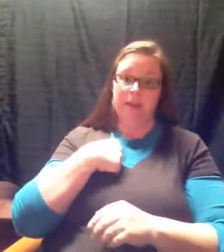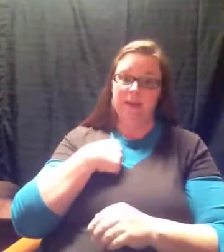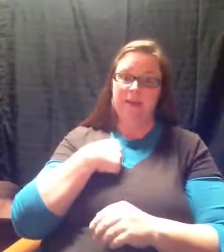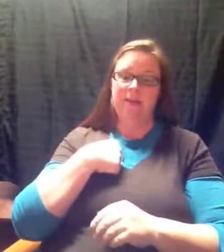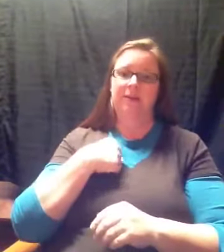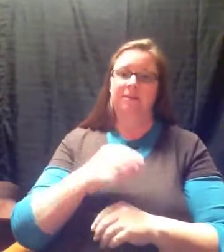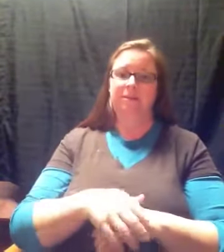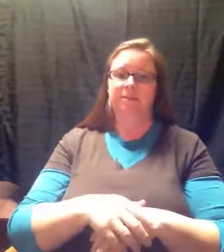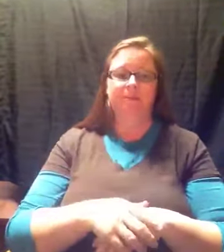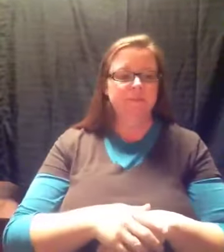me.